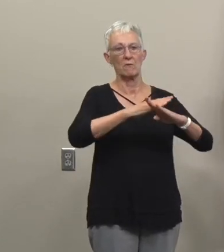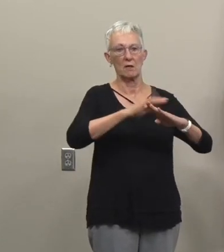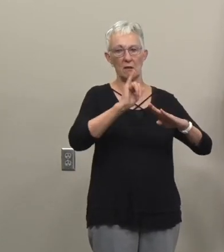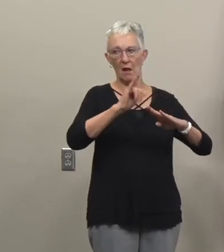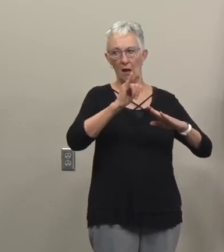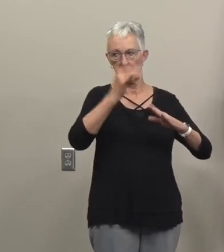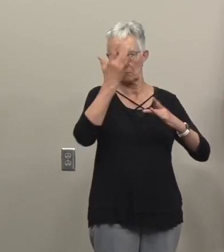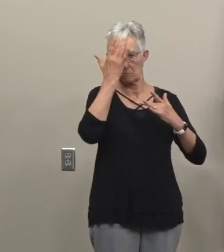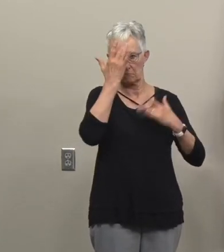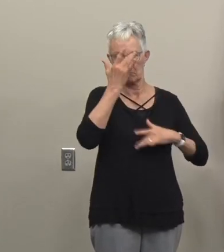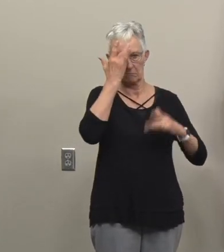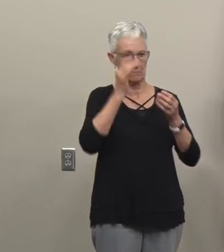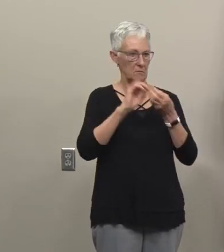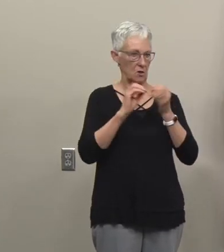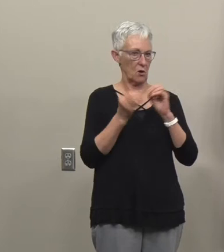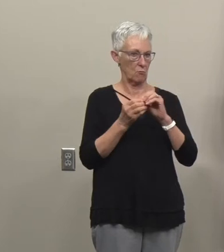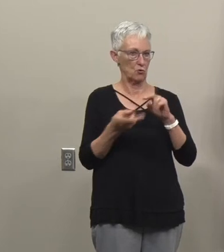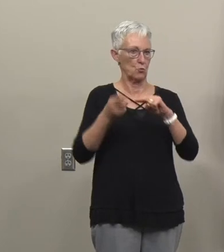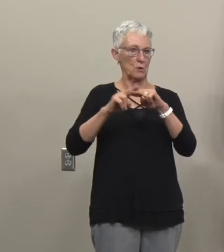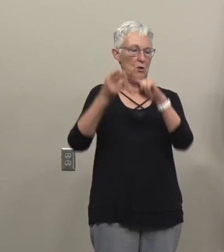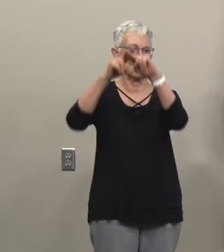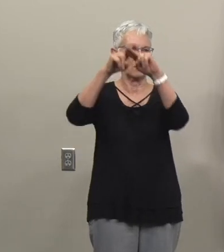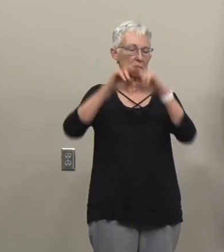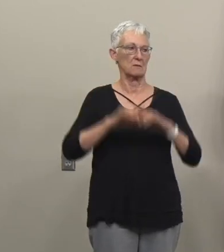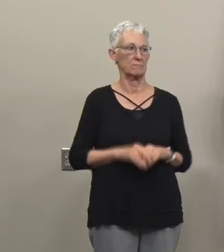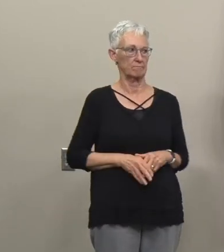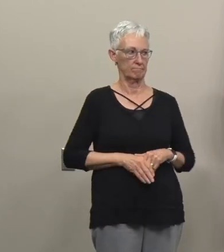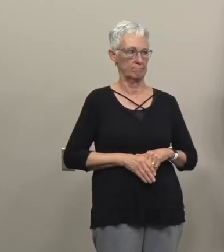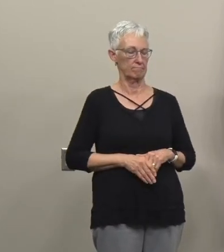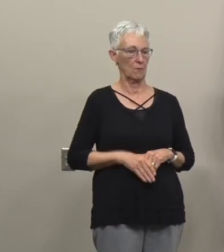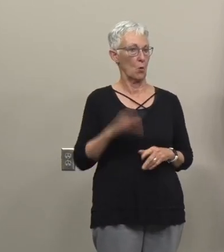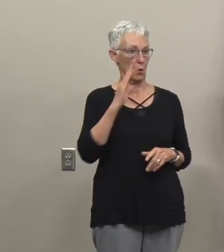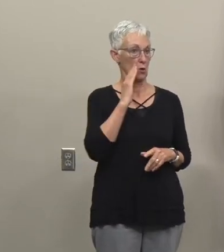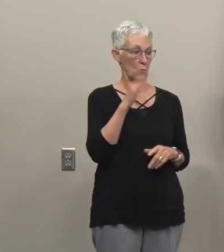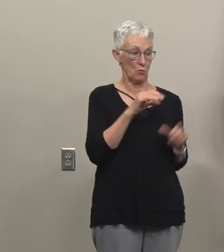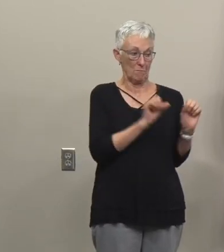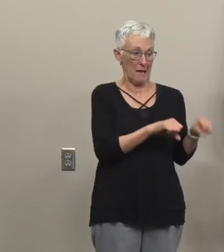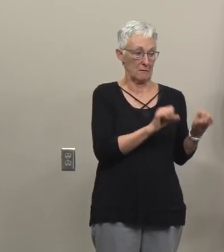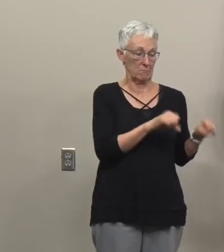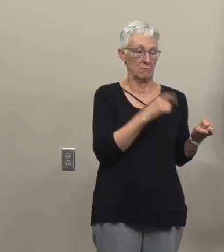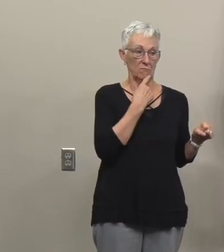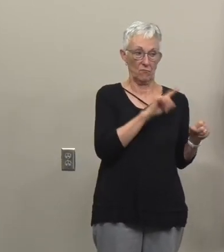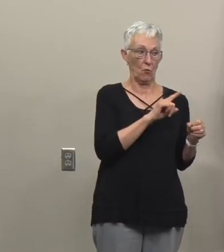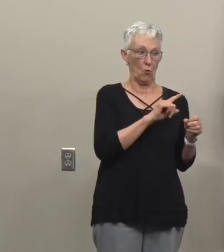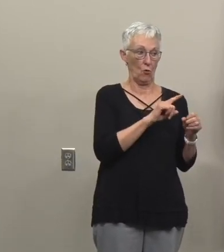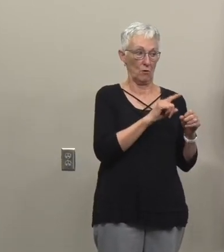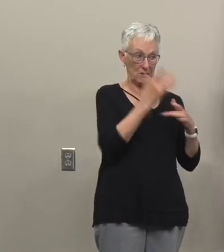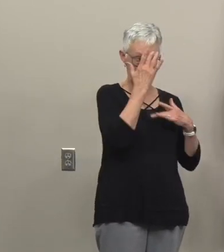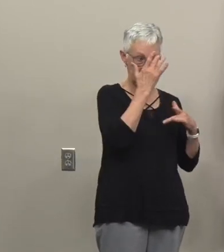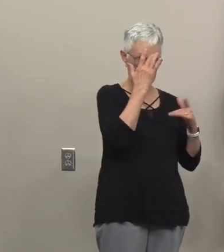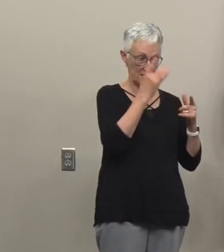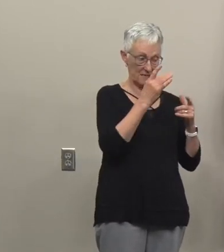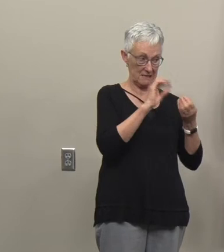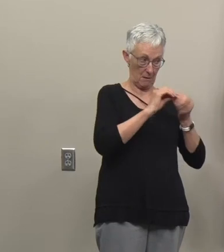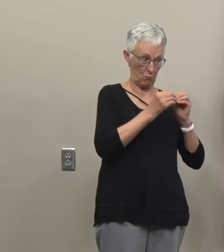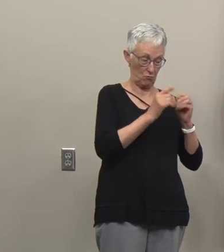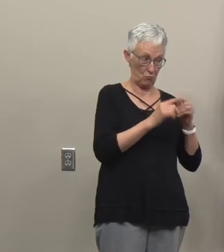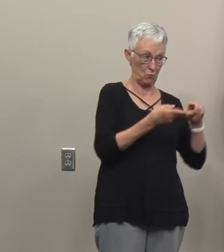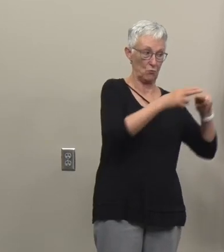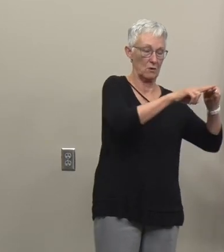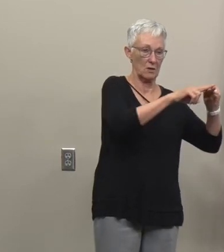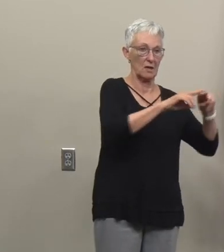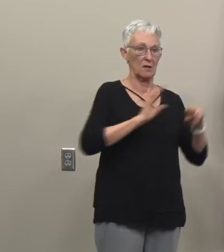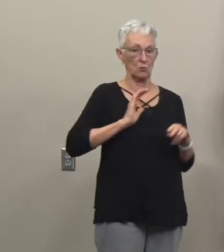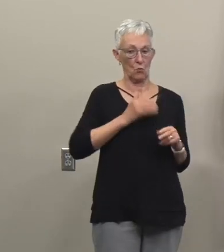alone. Recognizing that the danger of a resurgence is real, Dr. Fauci underscored that our community's success